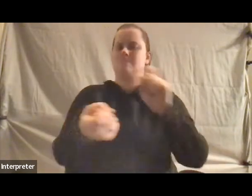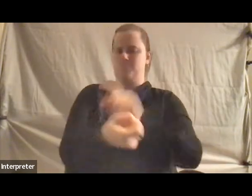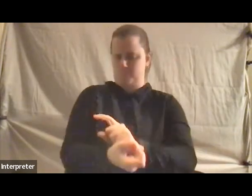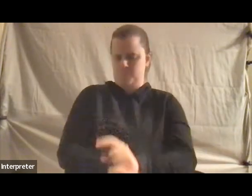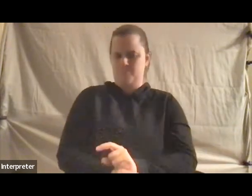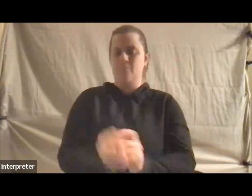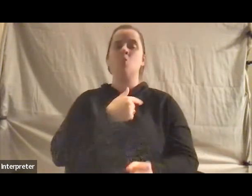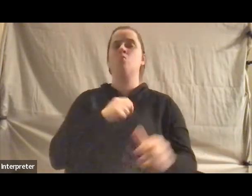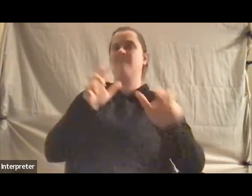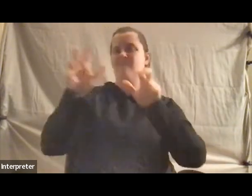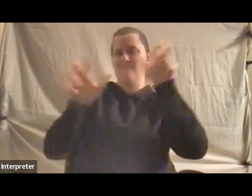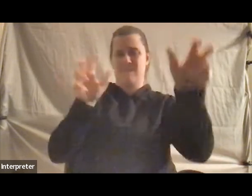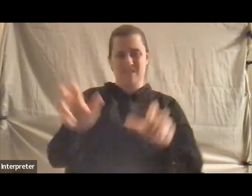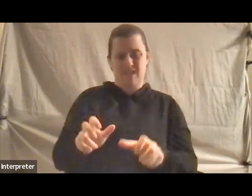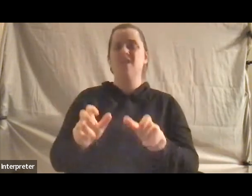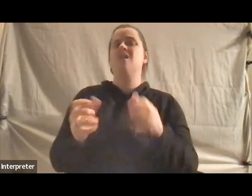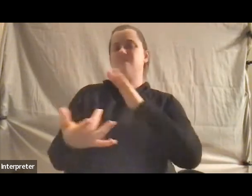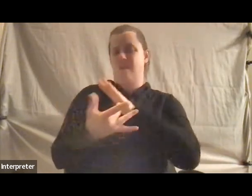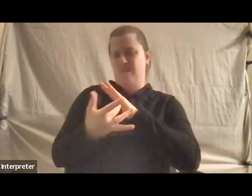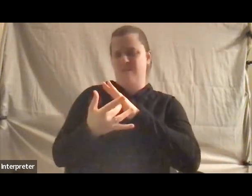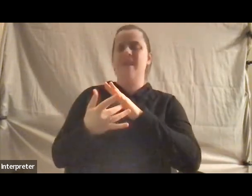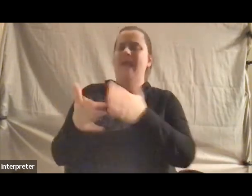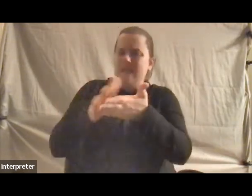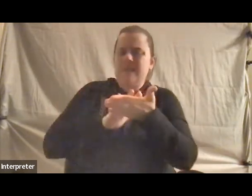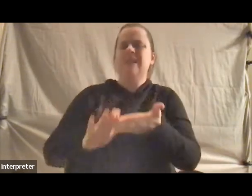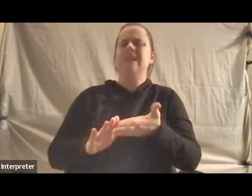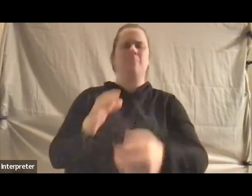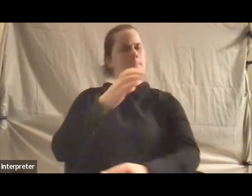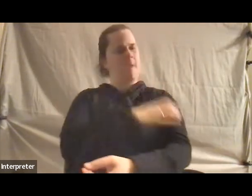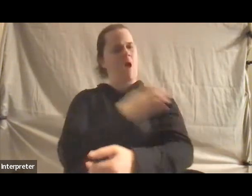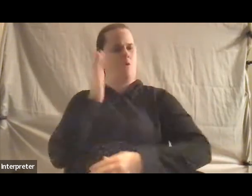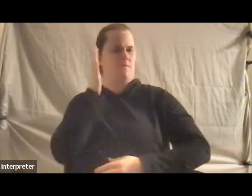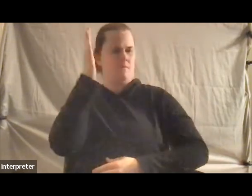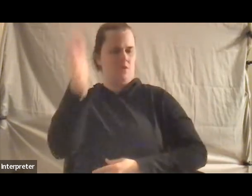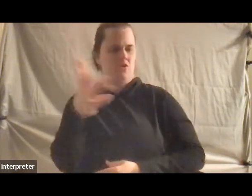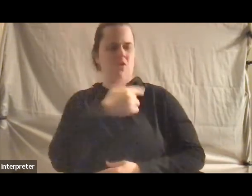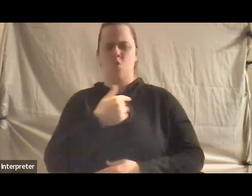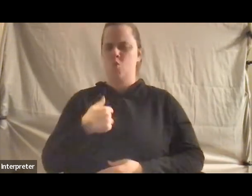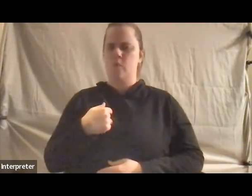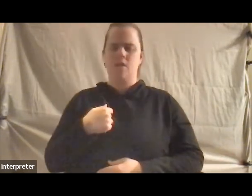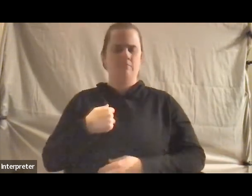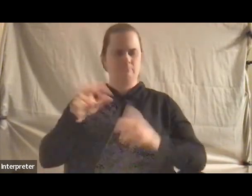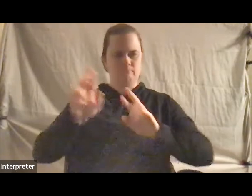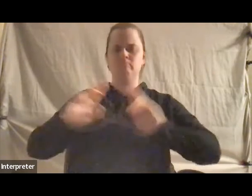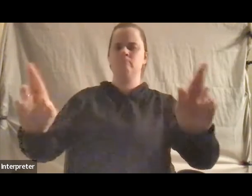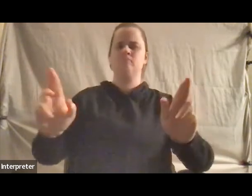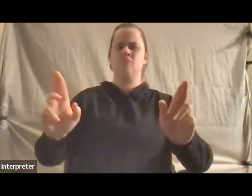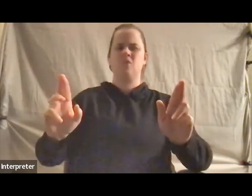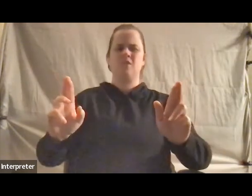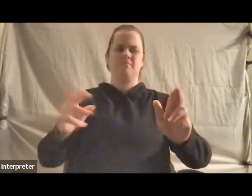investing in the technologies and the clean power of the future, and we are poised for ascendance in